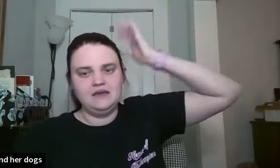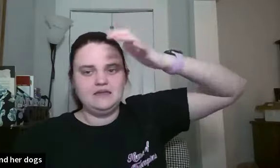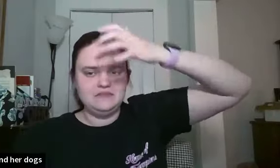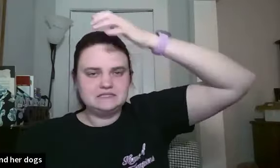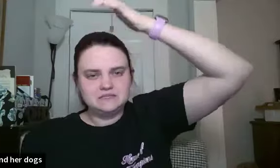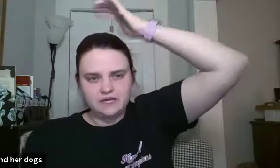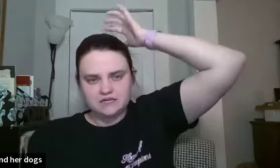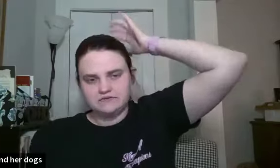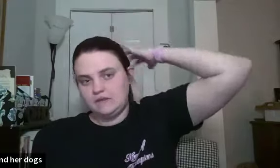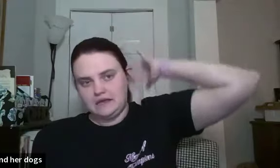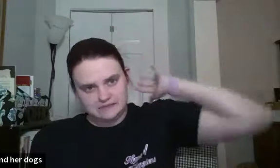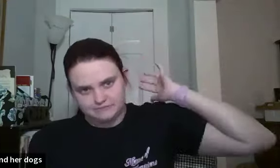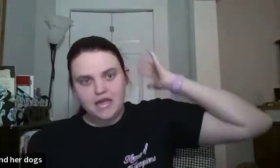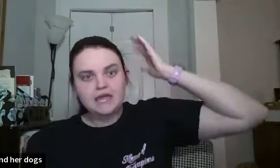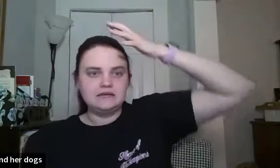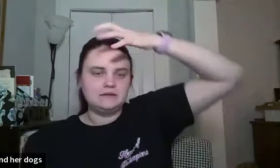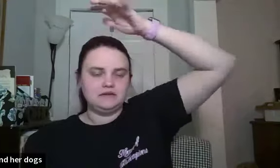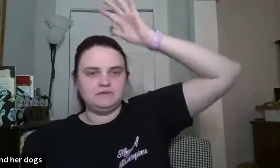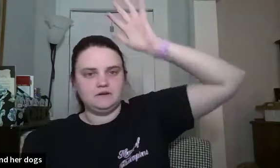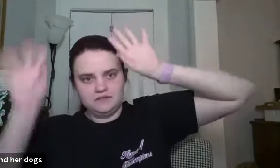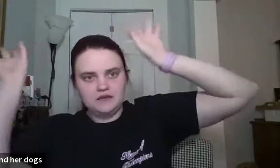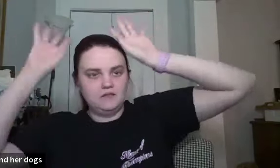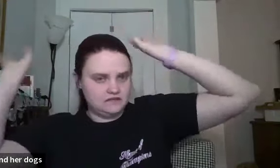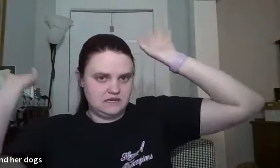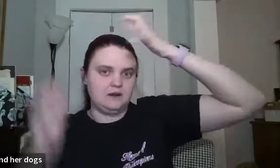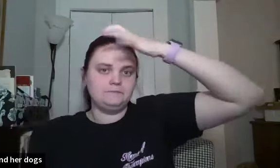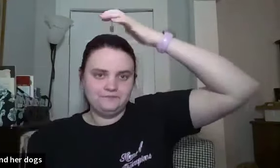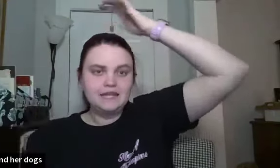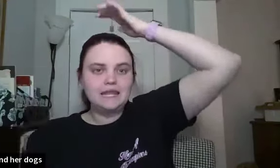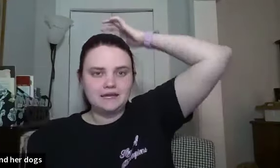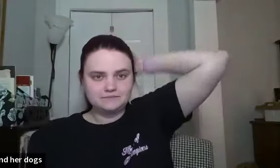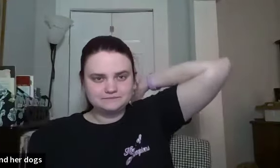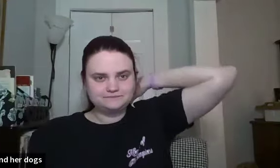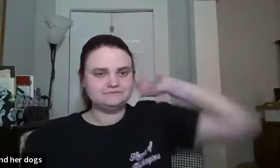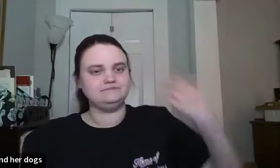And this is because of the lion's mane and it being very thick and lots of hair. Lion.